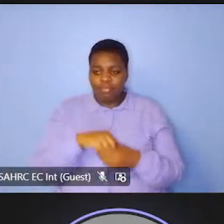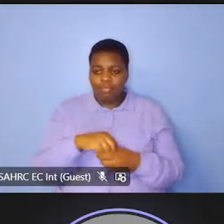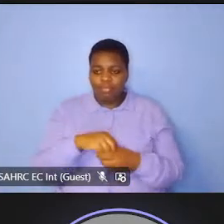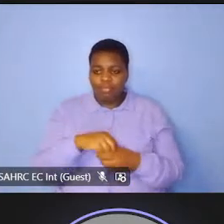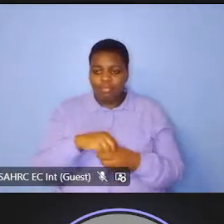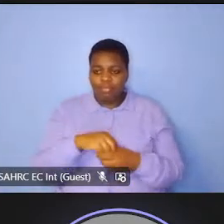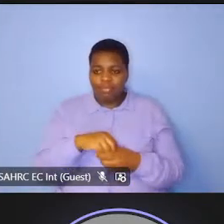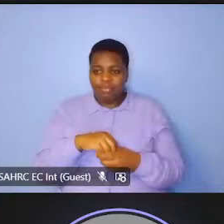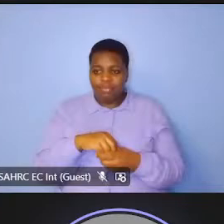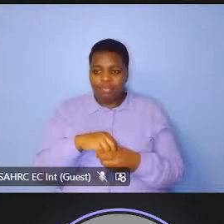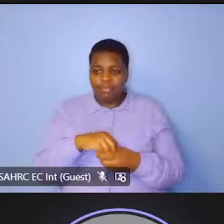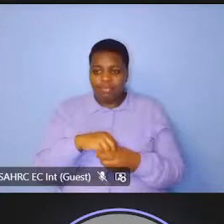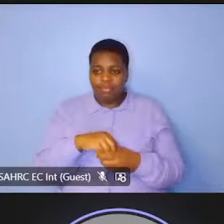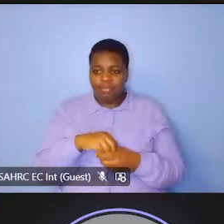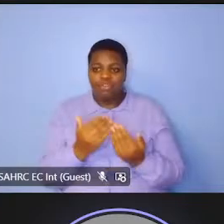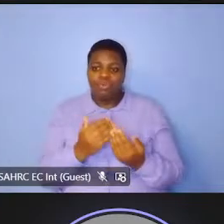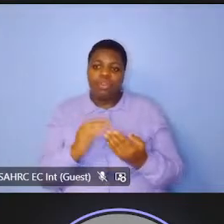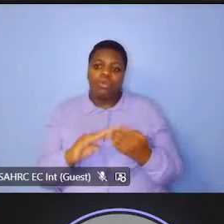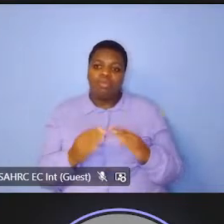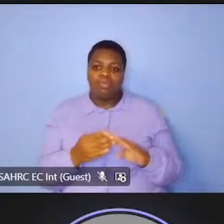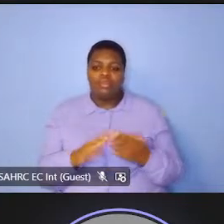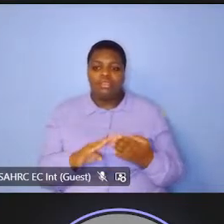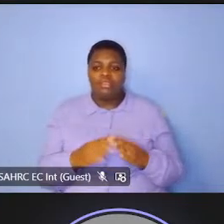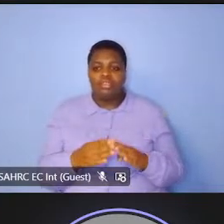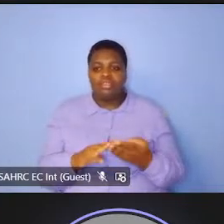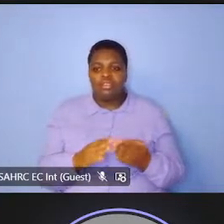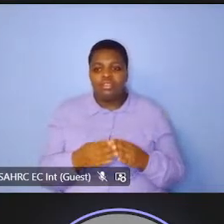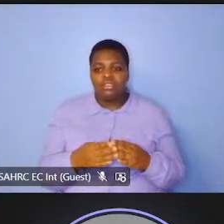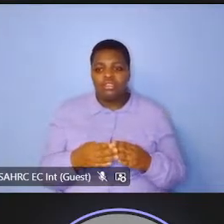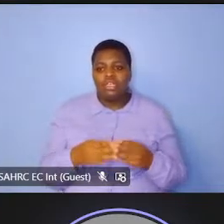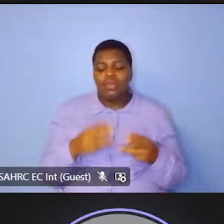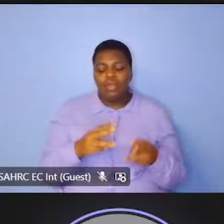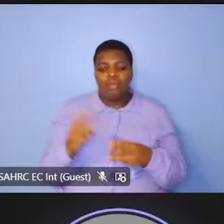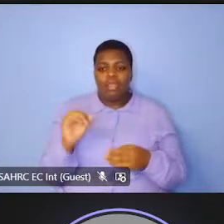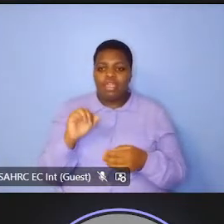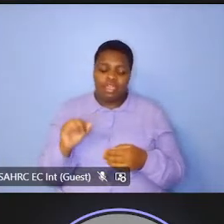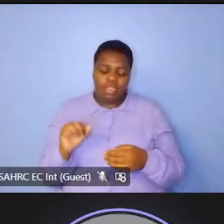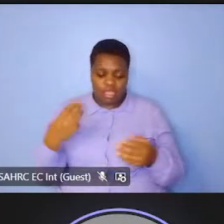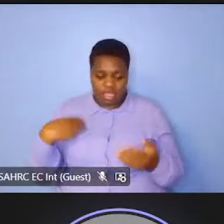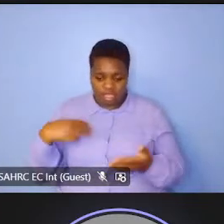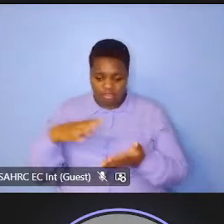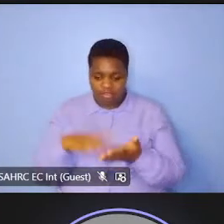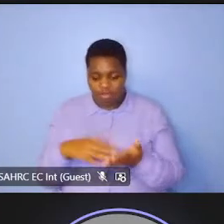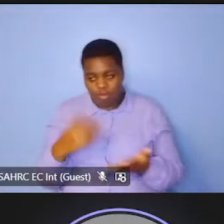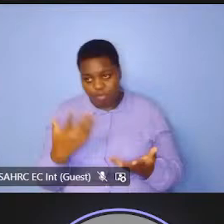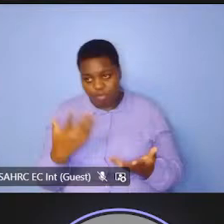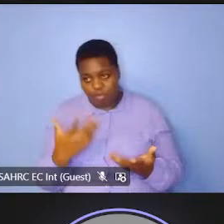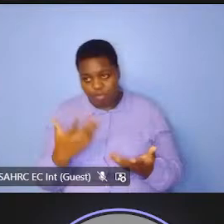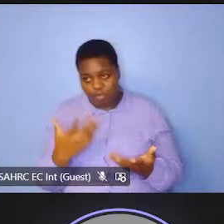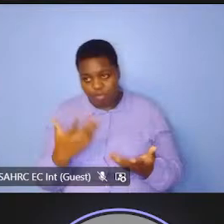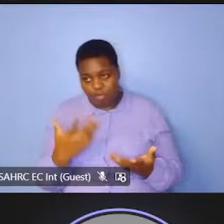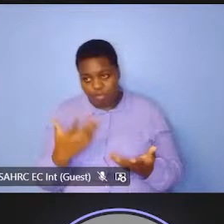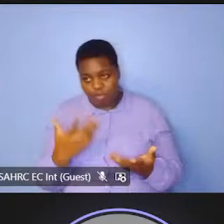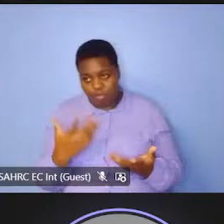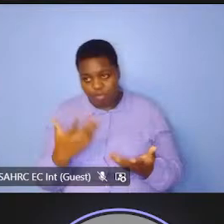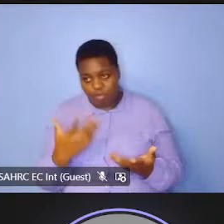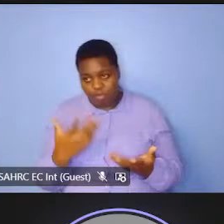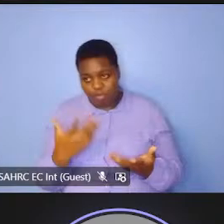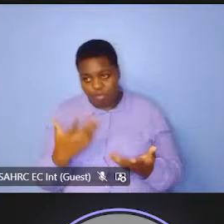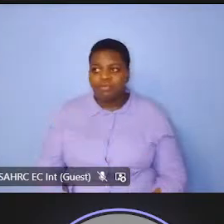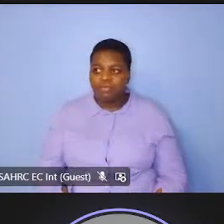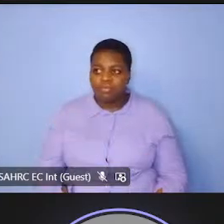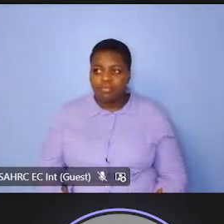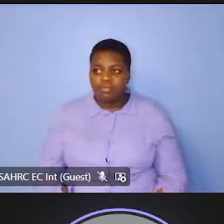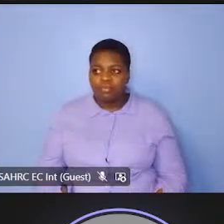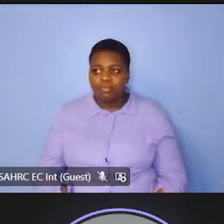the school community examples of the form of uniforms which they can prescribe for their school. The